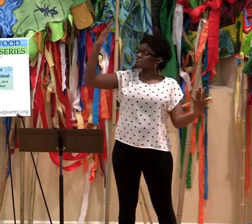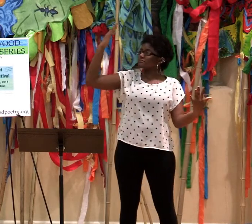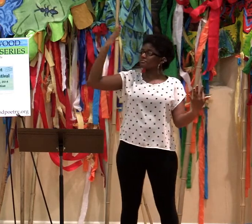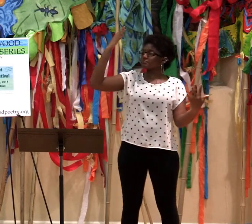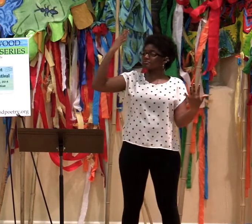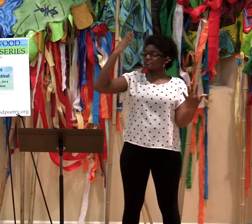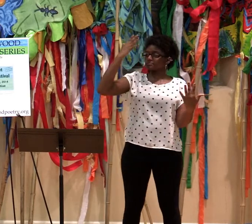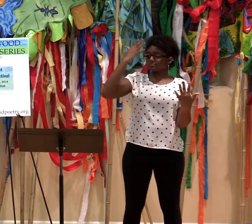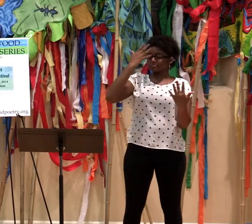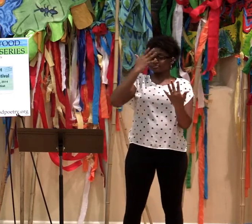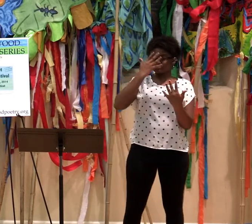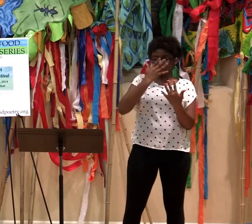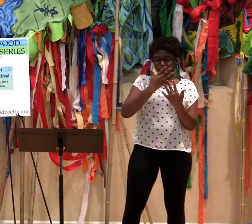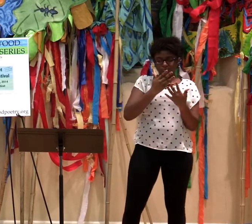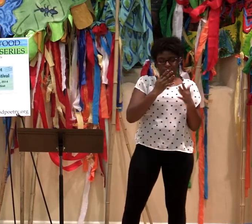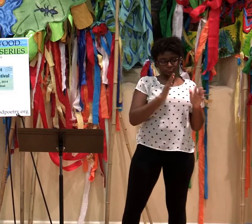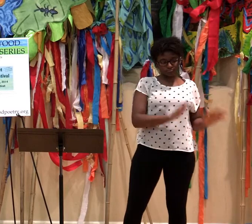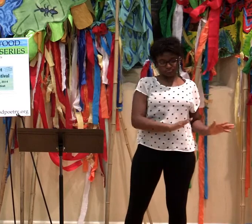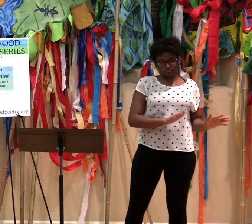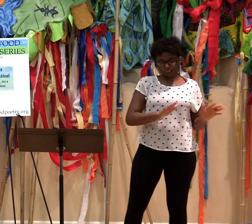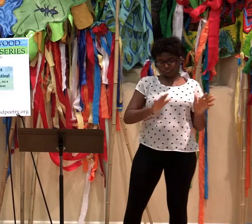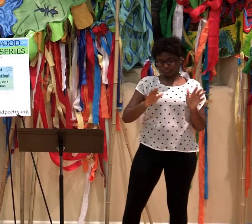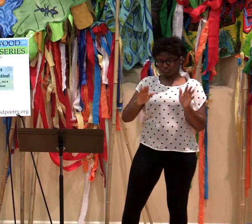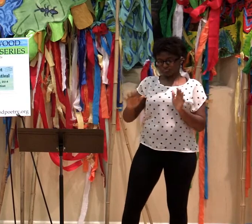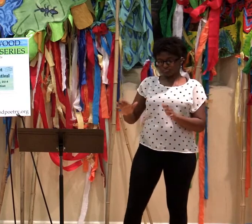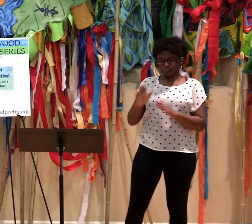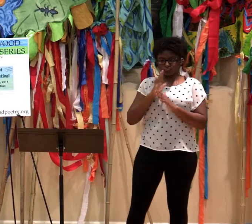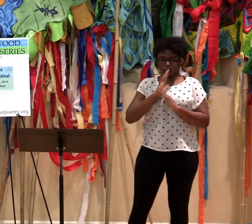bright, became dark and calm.